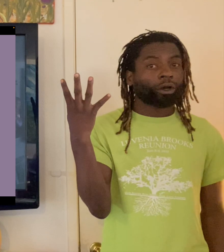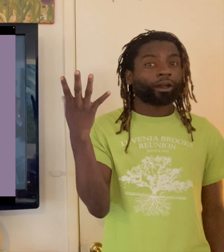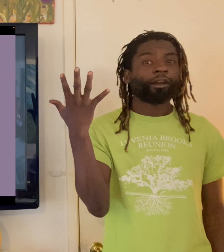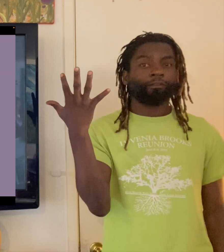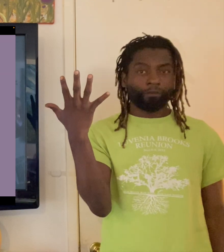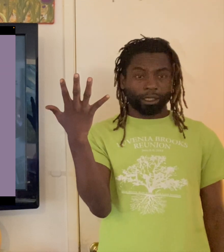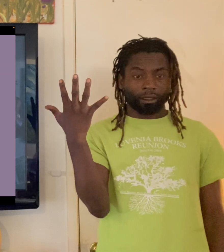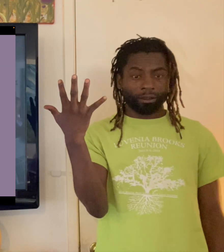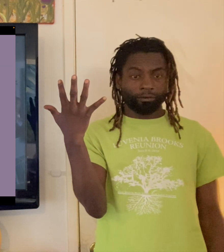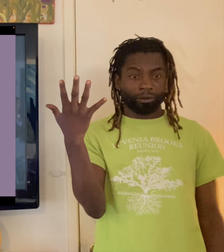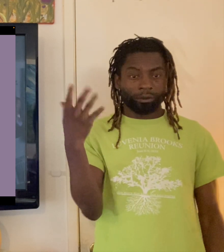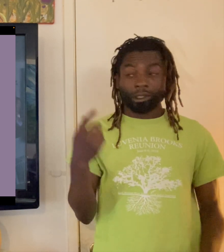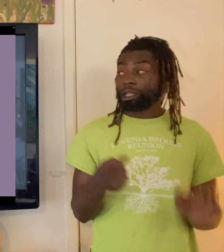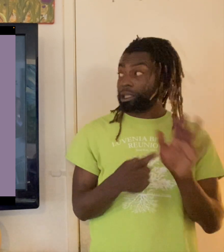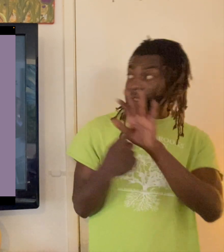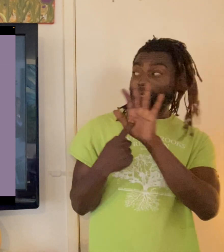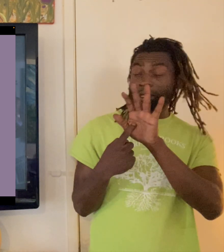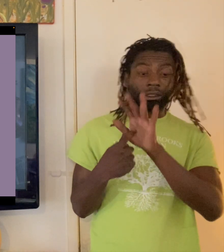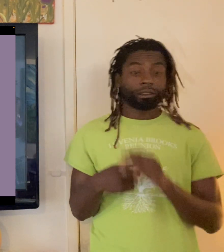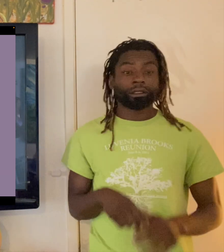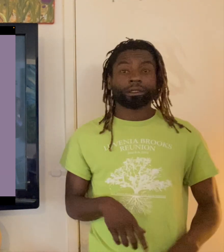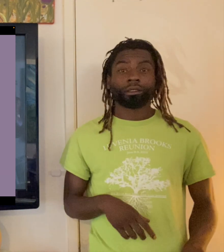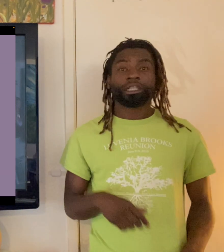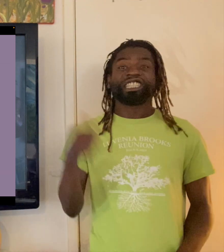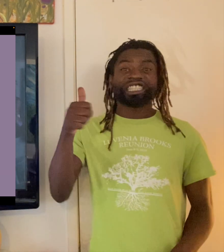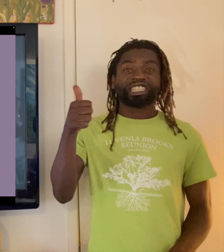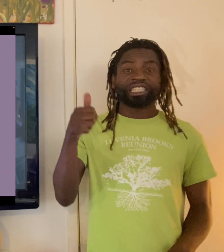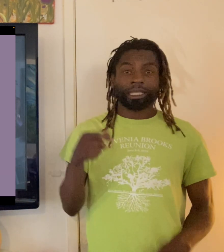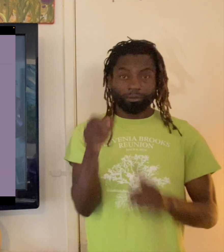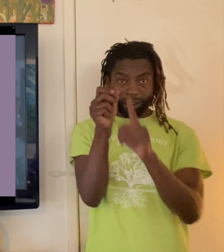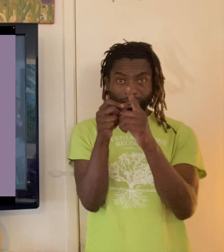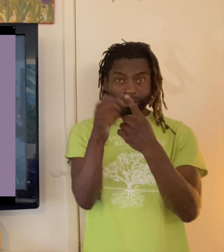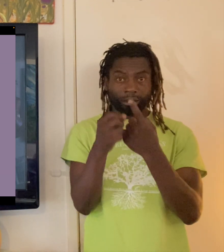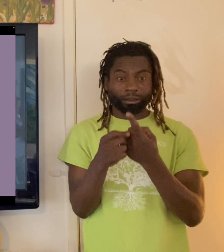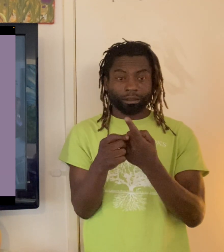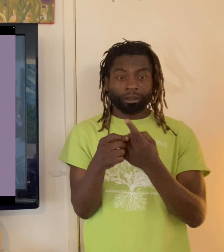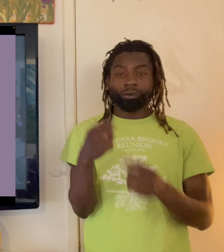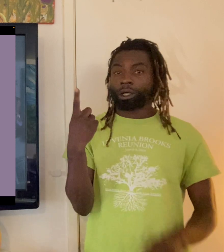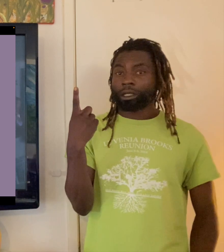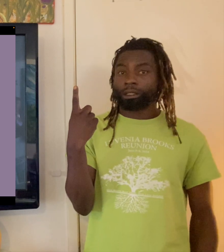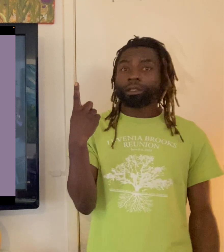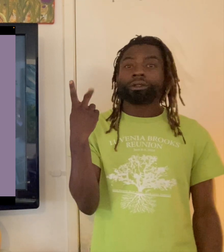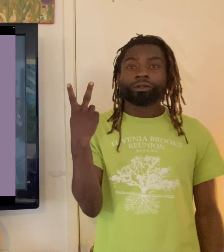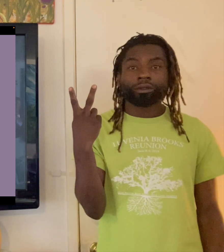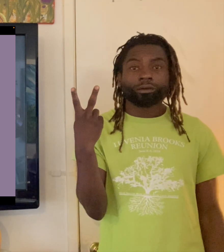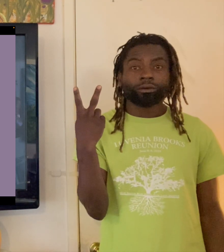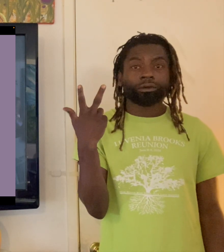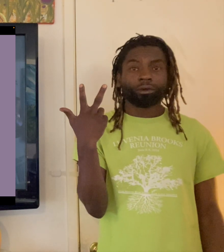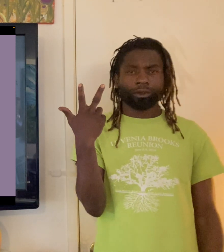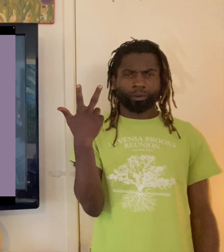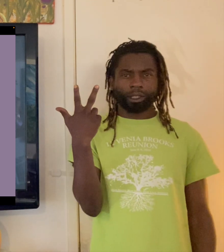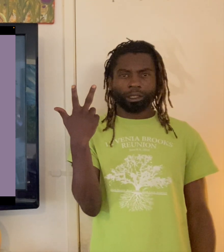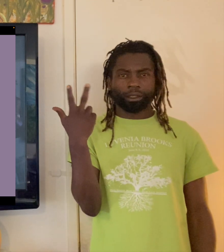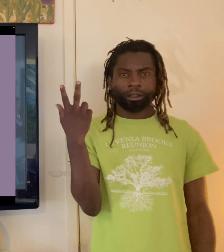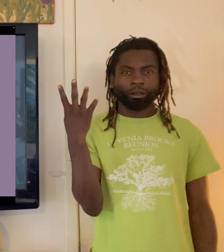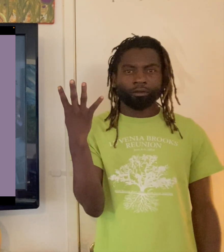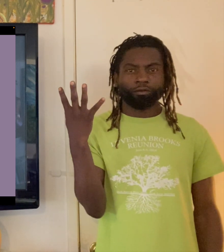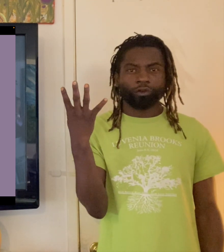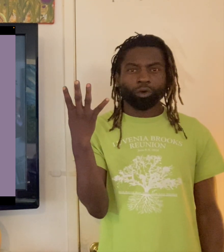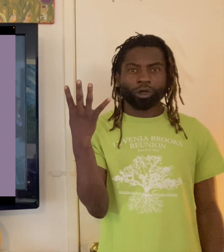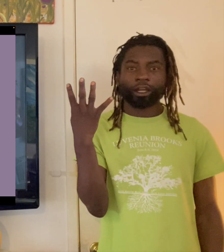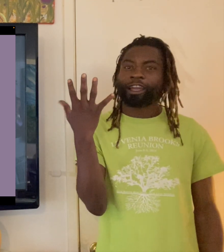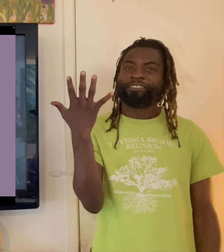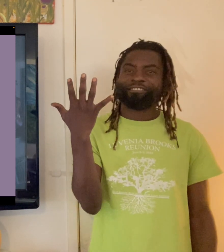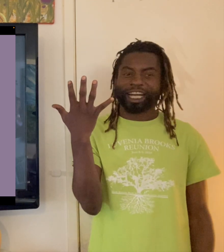3, 4, 5. And this is what 10 bananas look like. 1, 2,